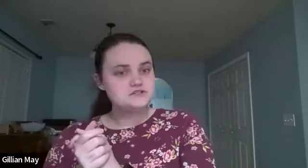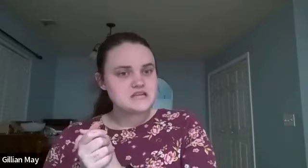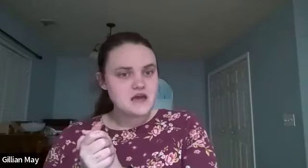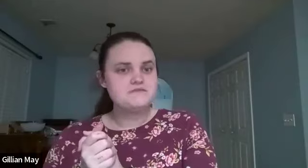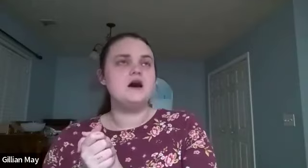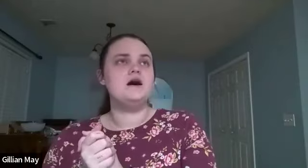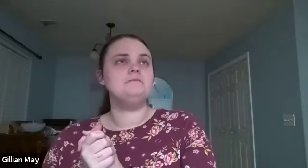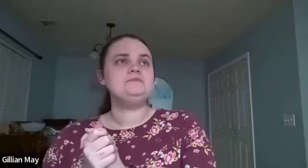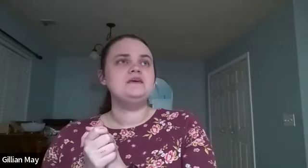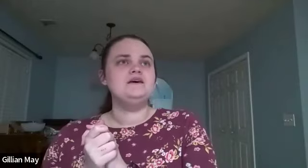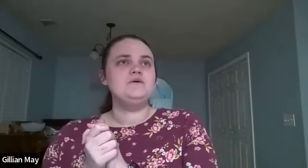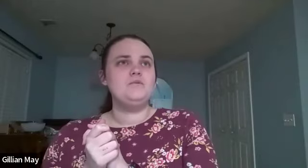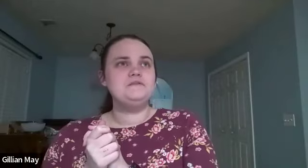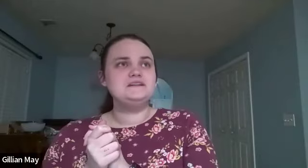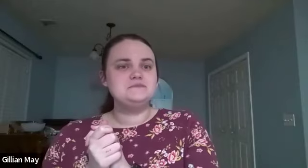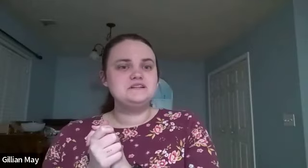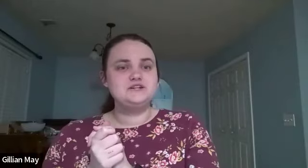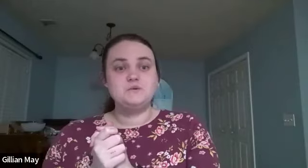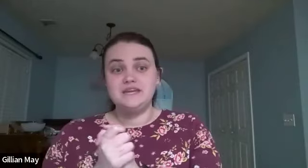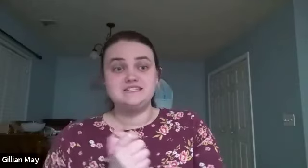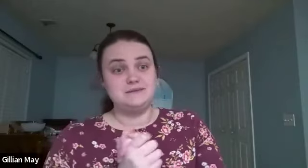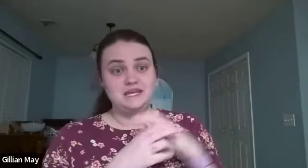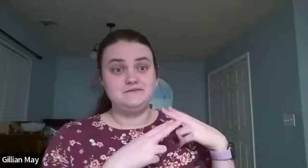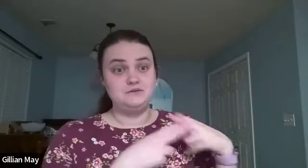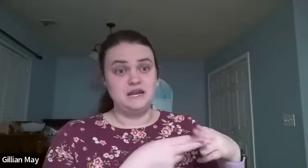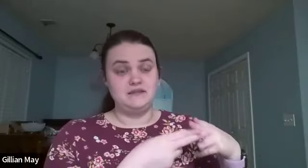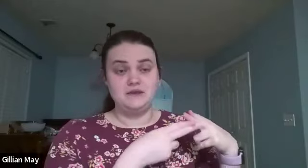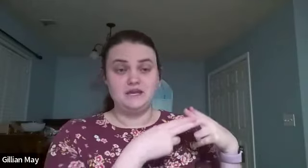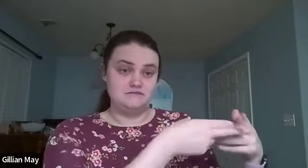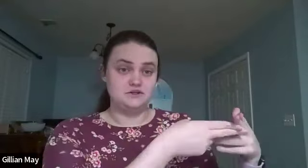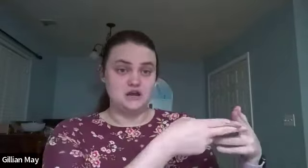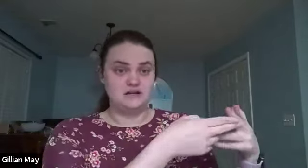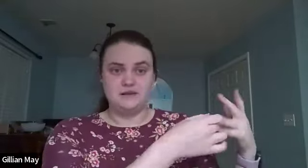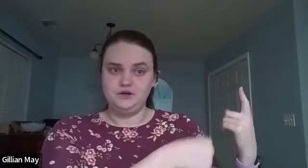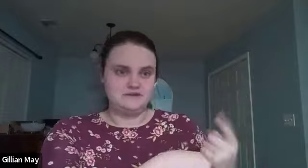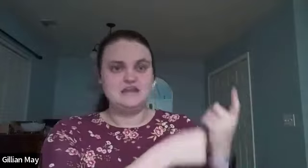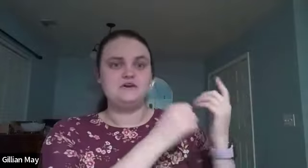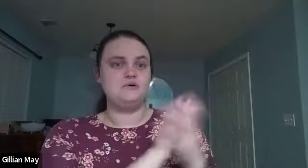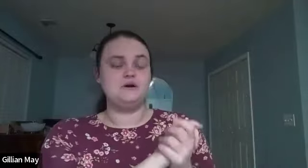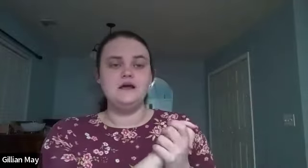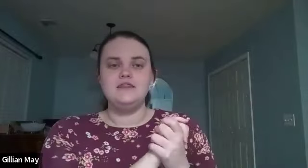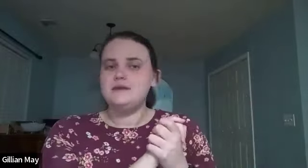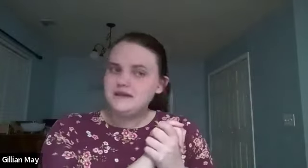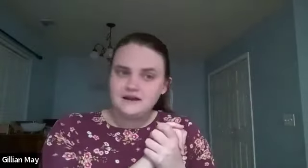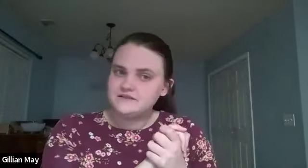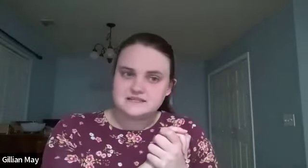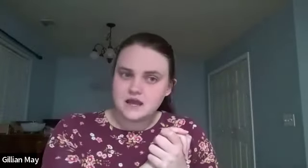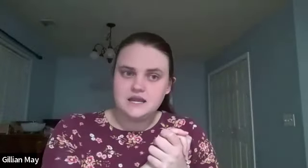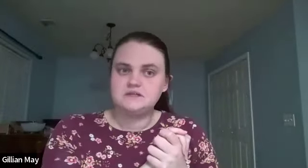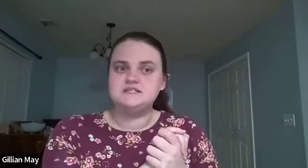are deaf, what they typically do is, well, yes, they may give you they may give their child a name, you know, the day they're born. They may not give a sign name until